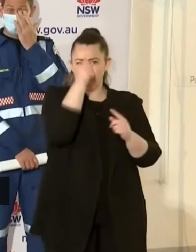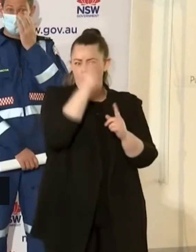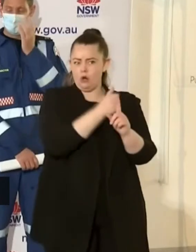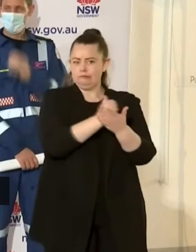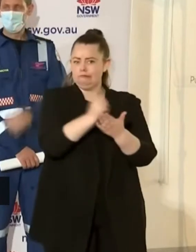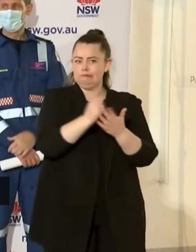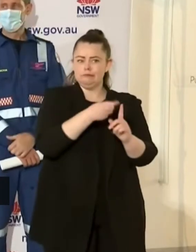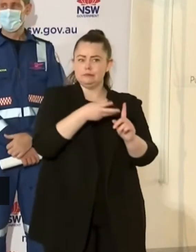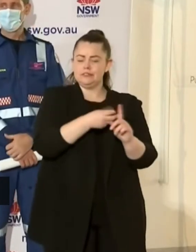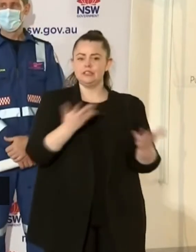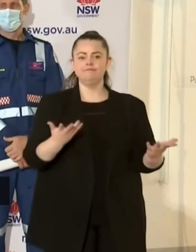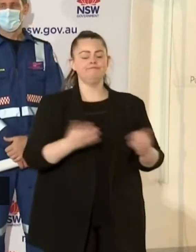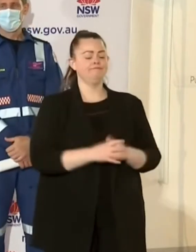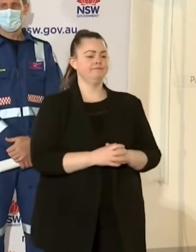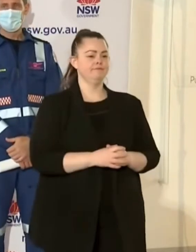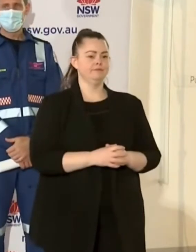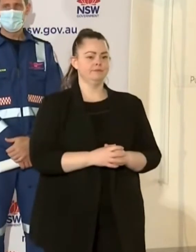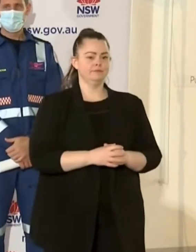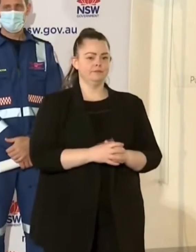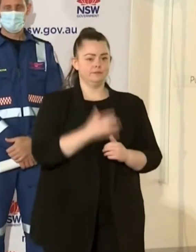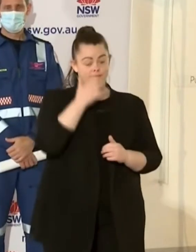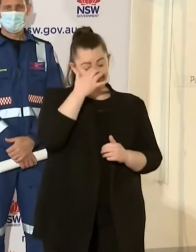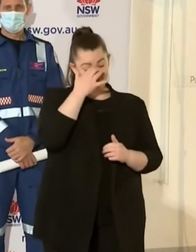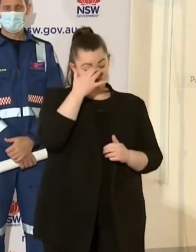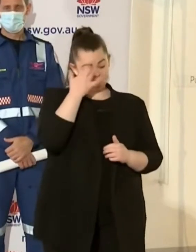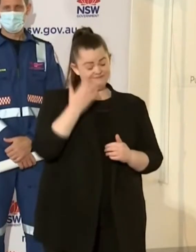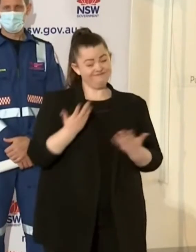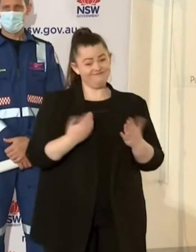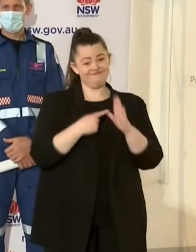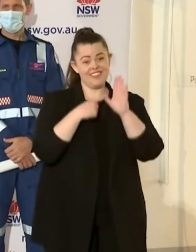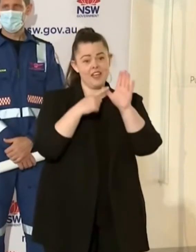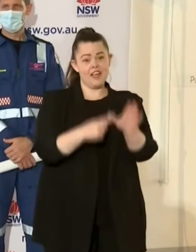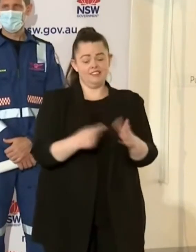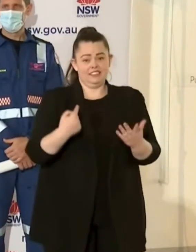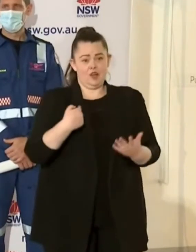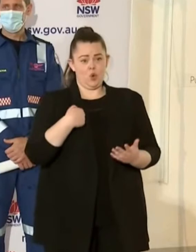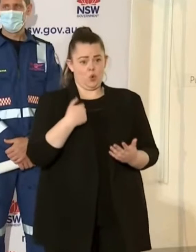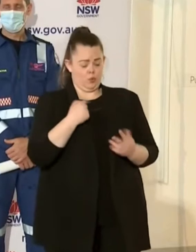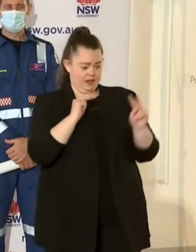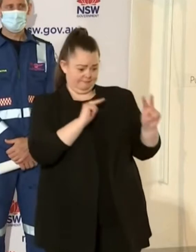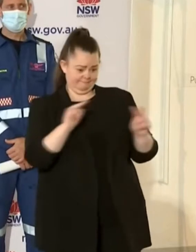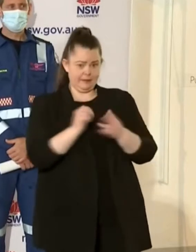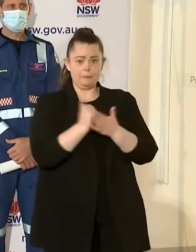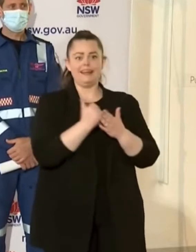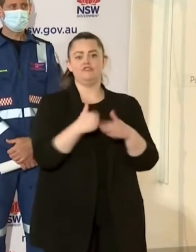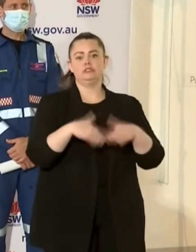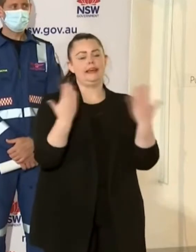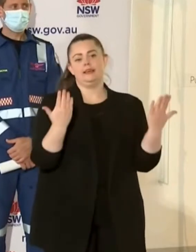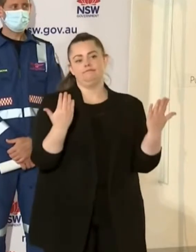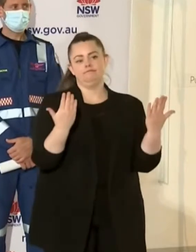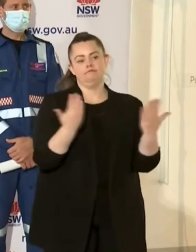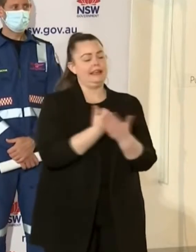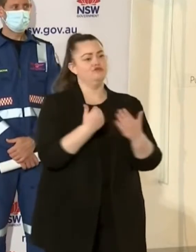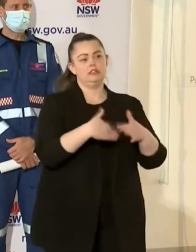being looked at on a day-to-day basis. It depends on a combination of factors, not least of which is the